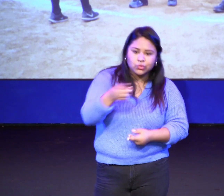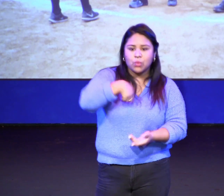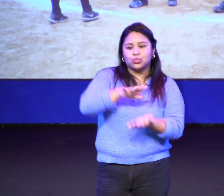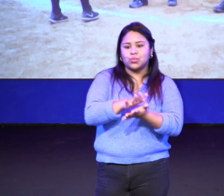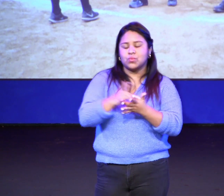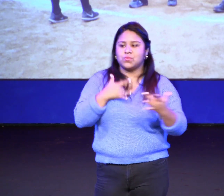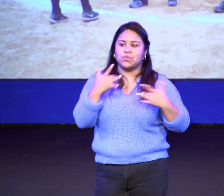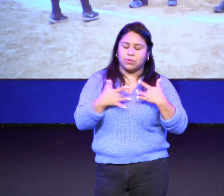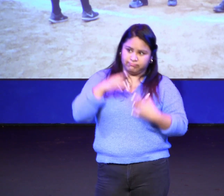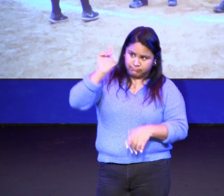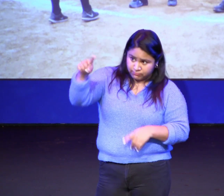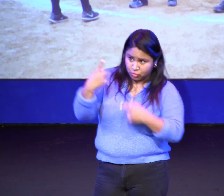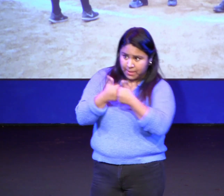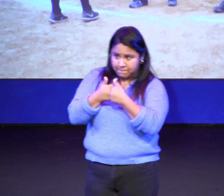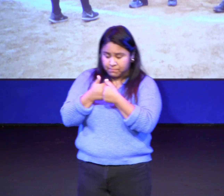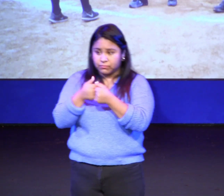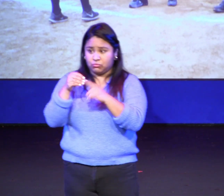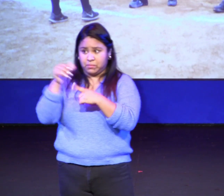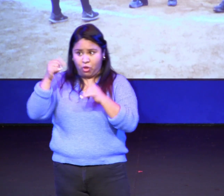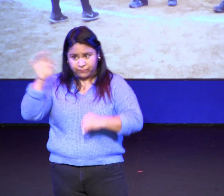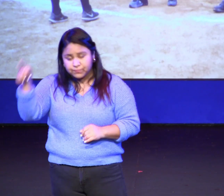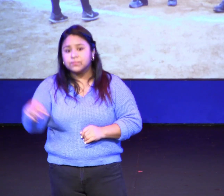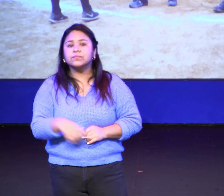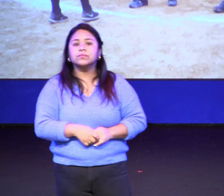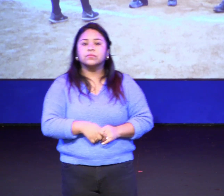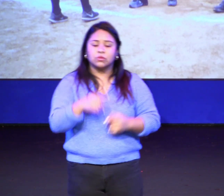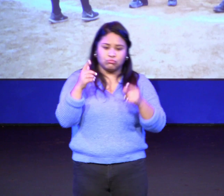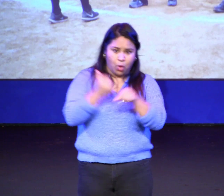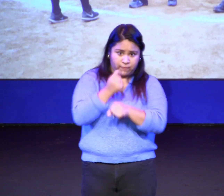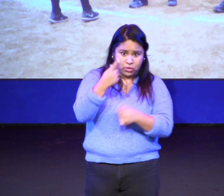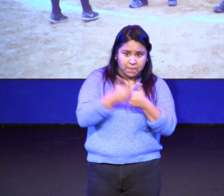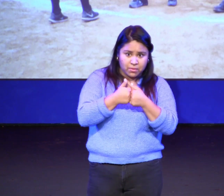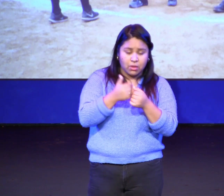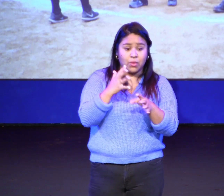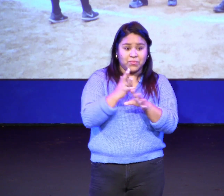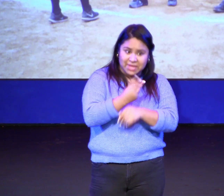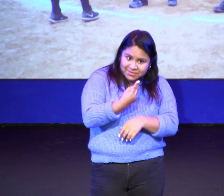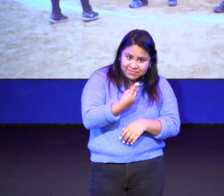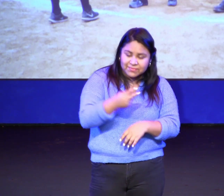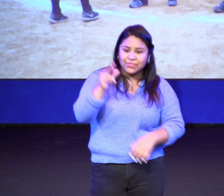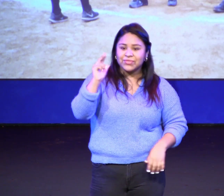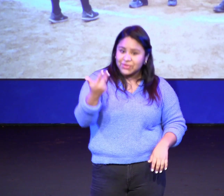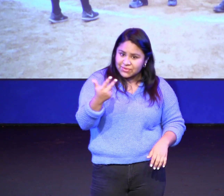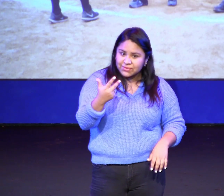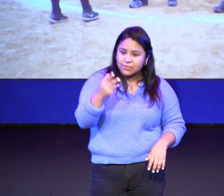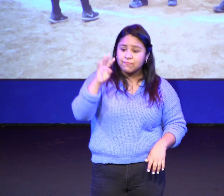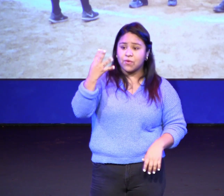playoff games. So we went to the playoffs, and we won our first game, we won our second game, and we won our